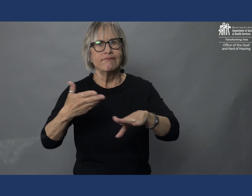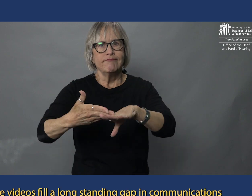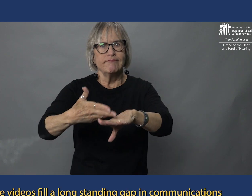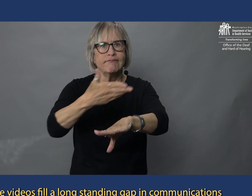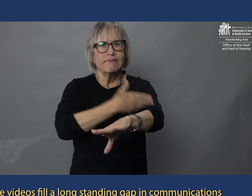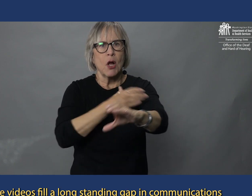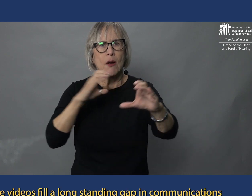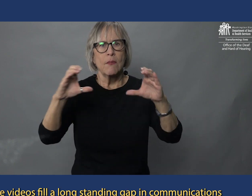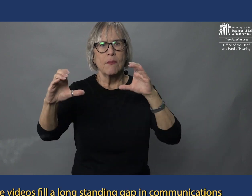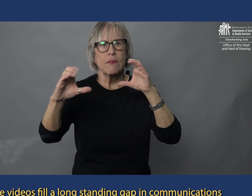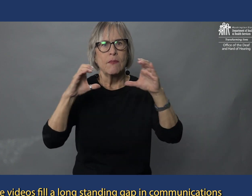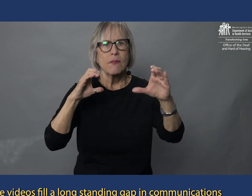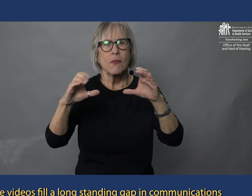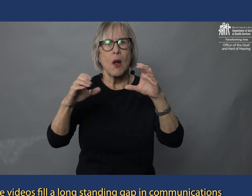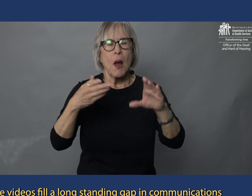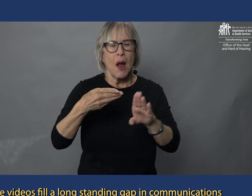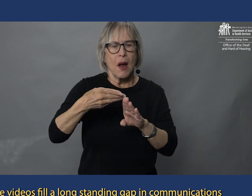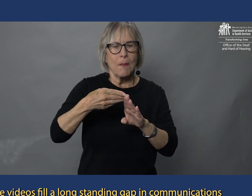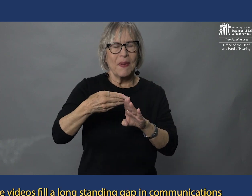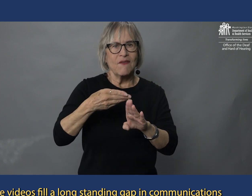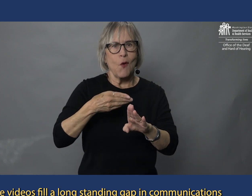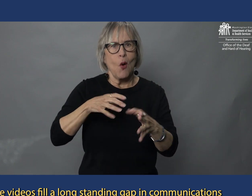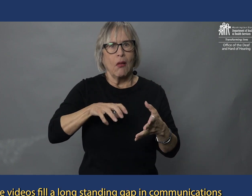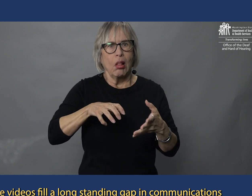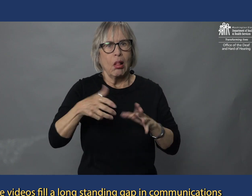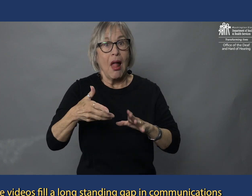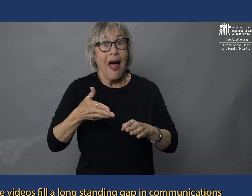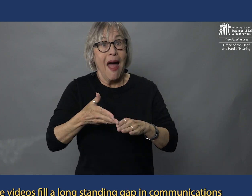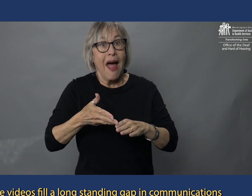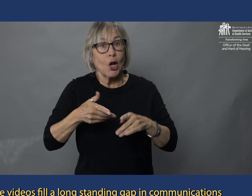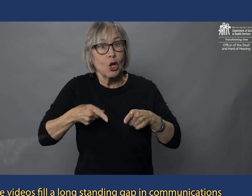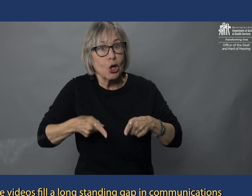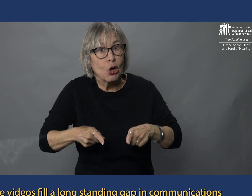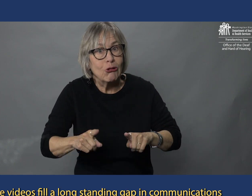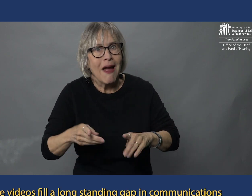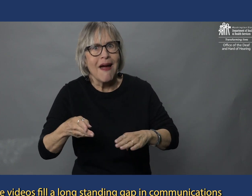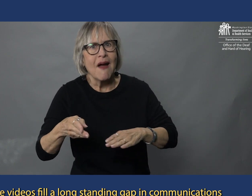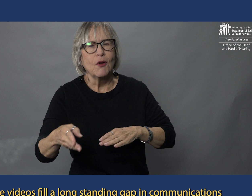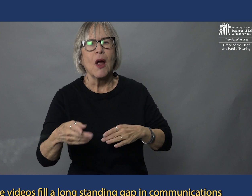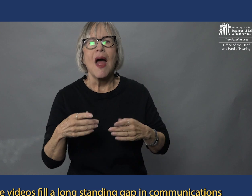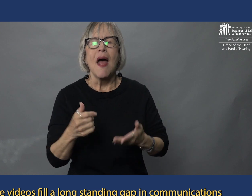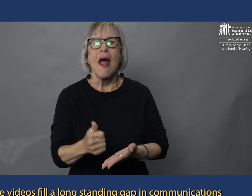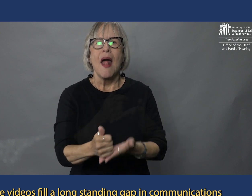The videos fill a long-standing gap in communications before, during, and after disasters,